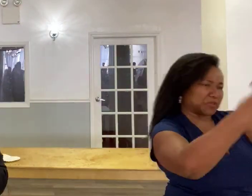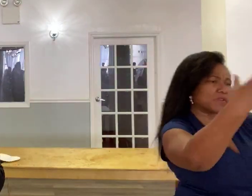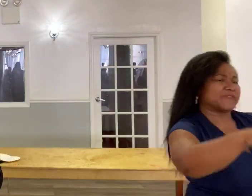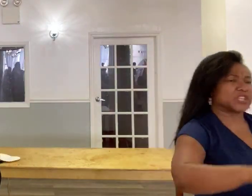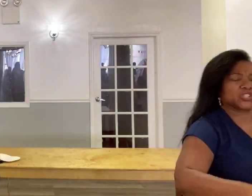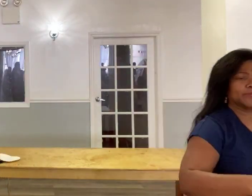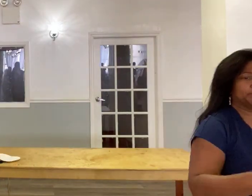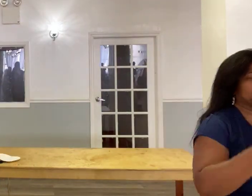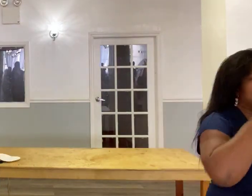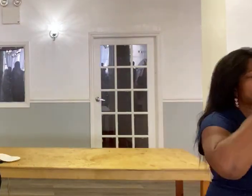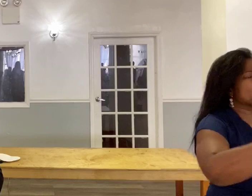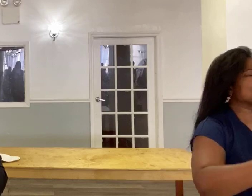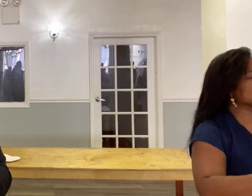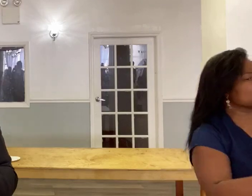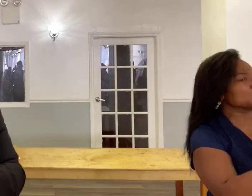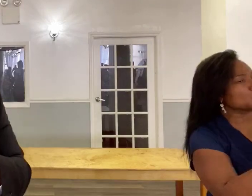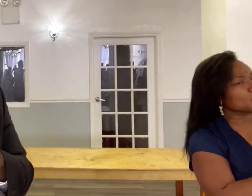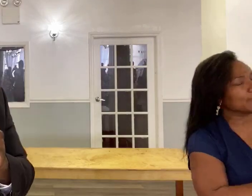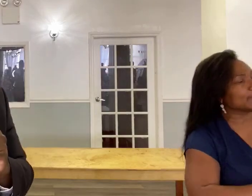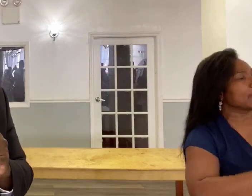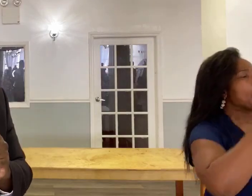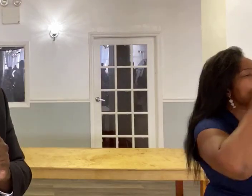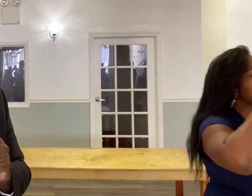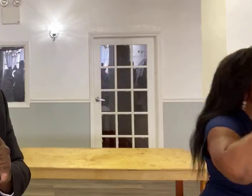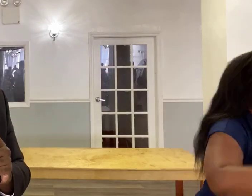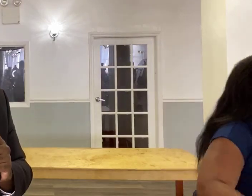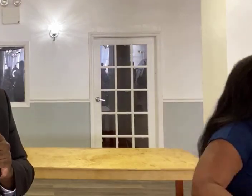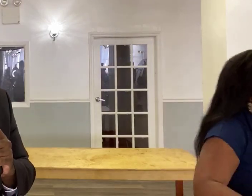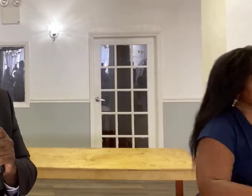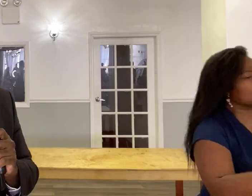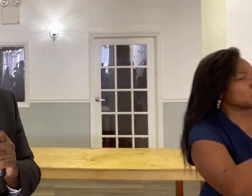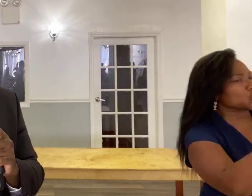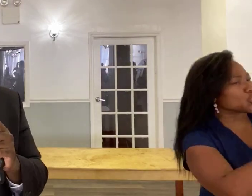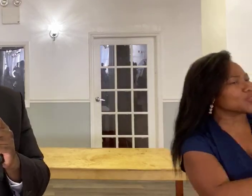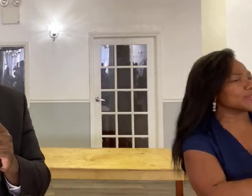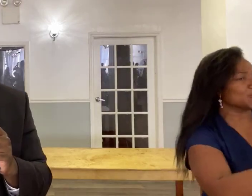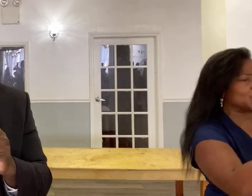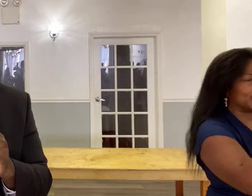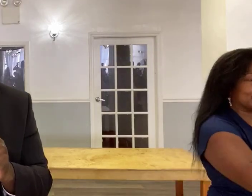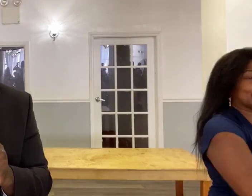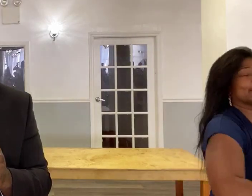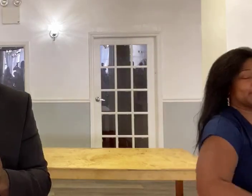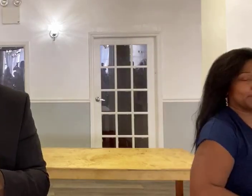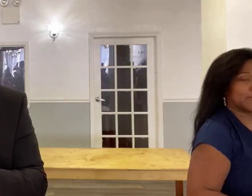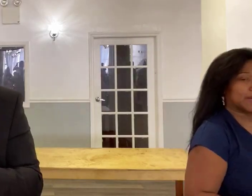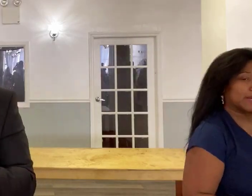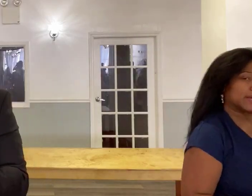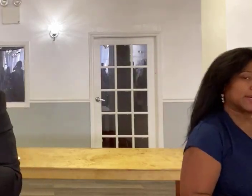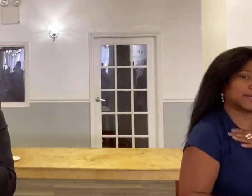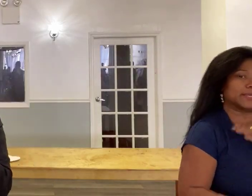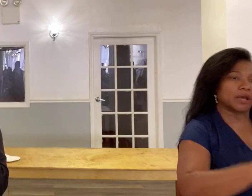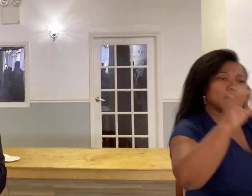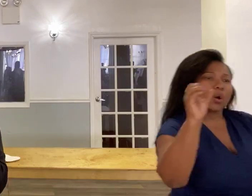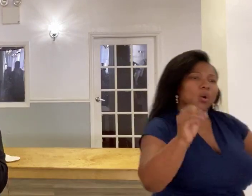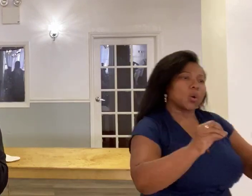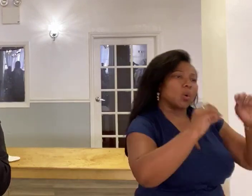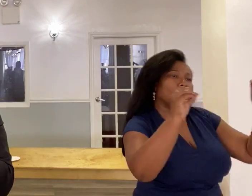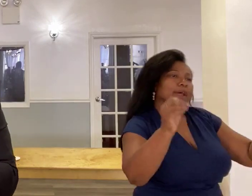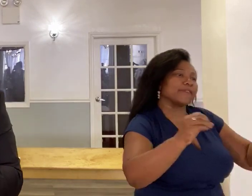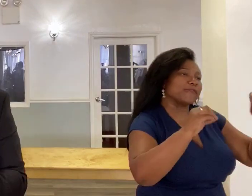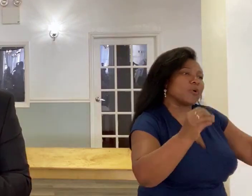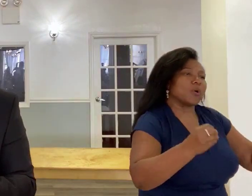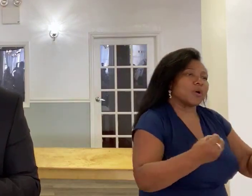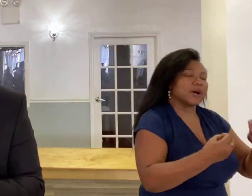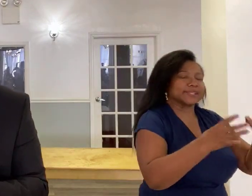Let us sing, Blessed Assurance, Blessed Assurance, Jesus is mine.